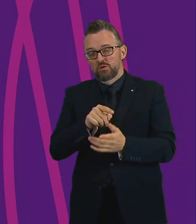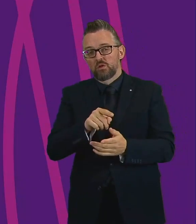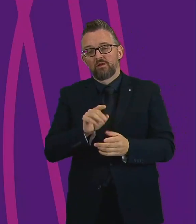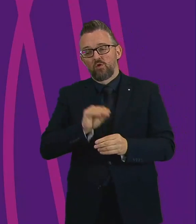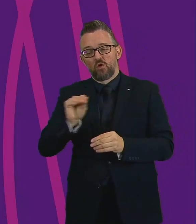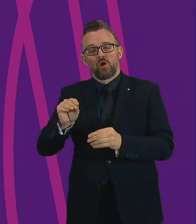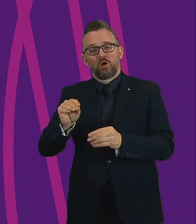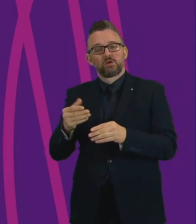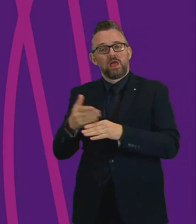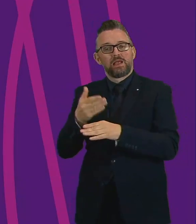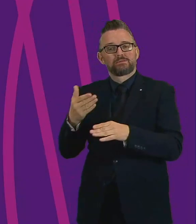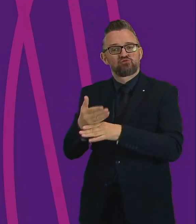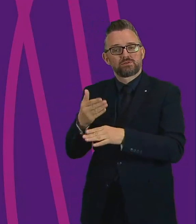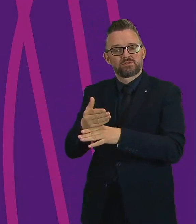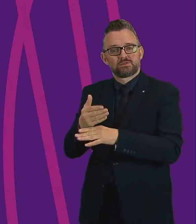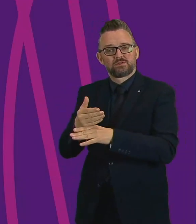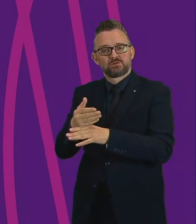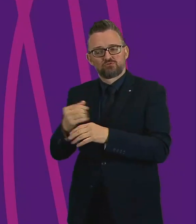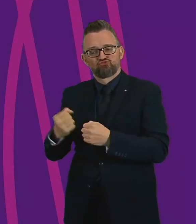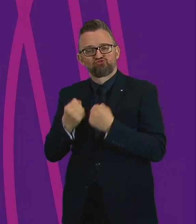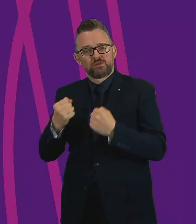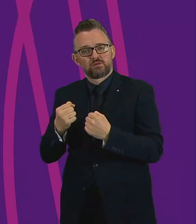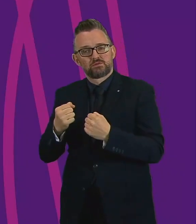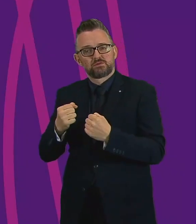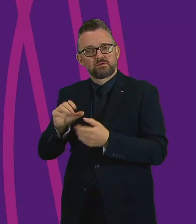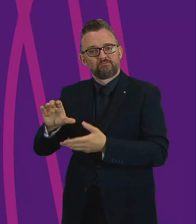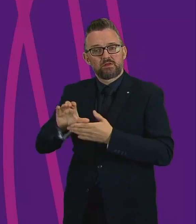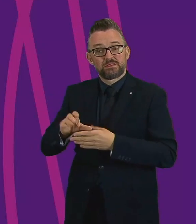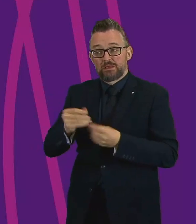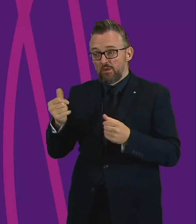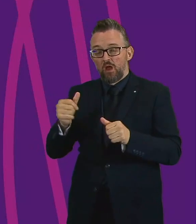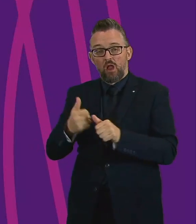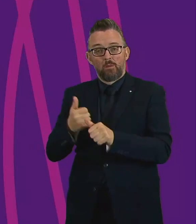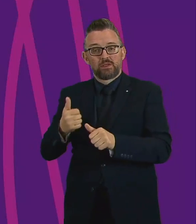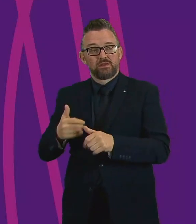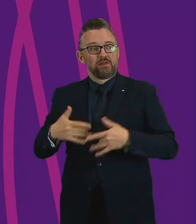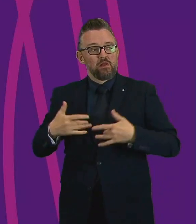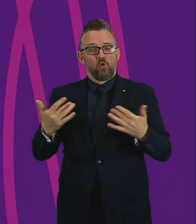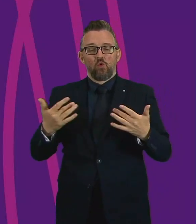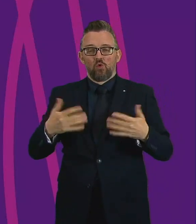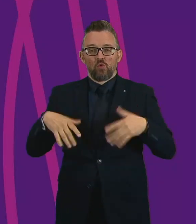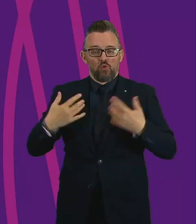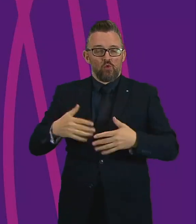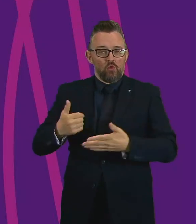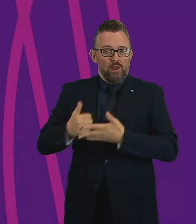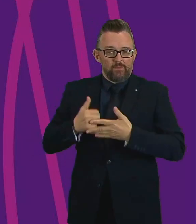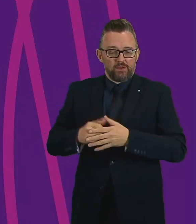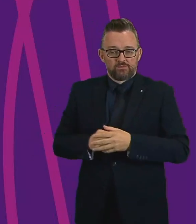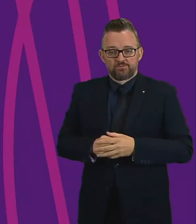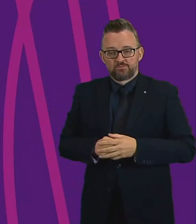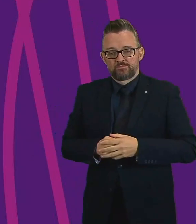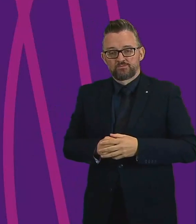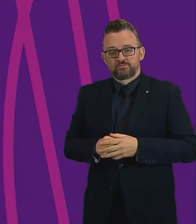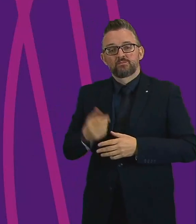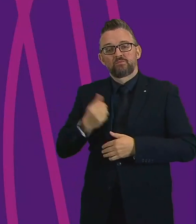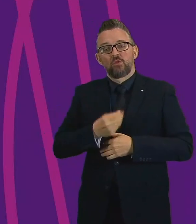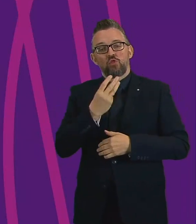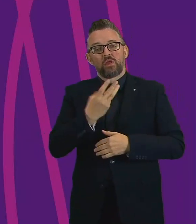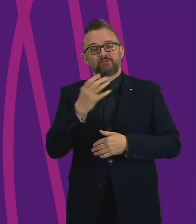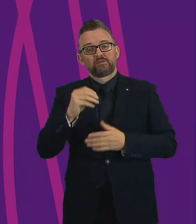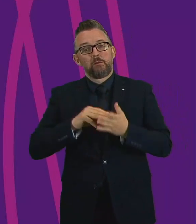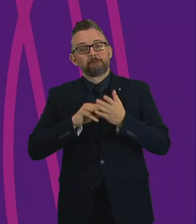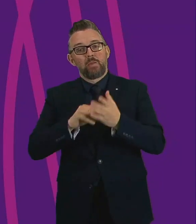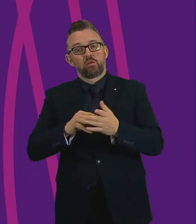Enterprise Resilience Fund that is supporting companies considered vital to the local or the national economy. Our £350